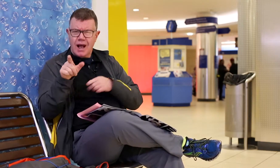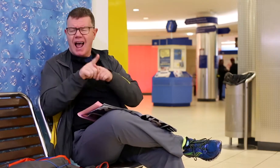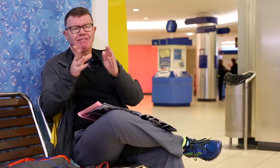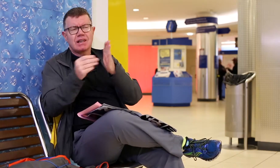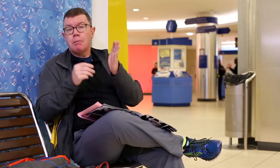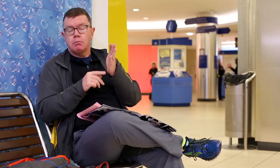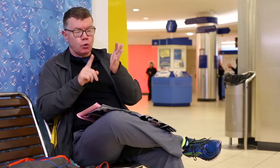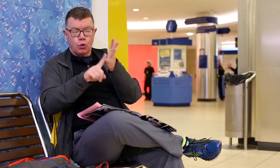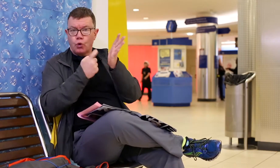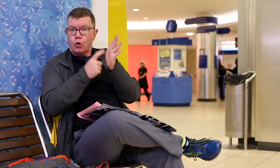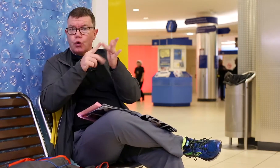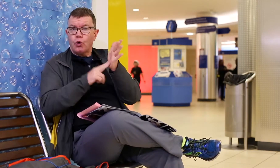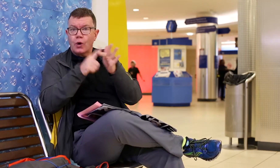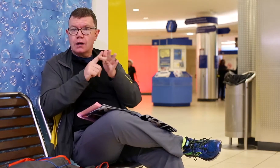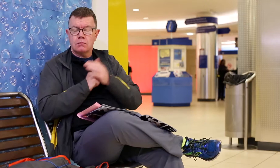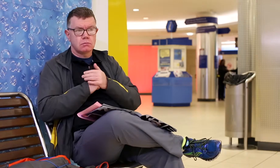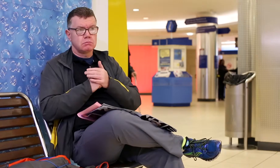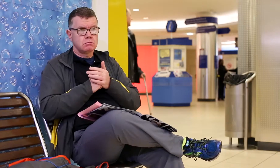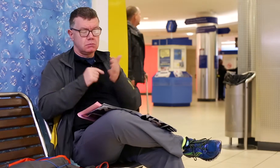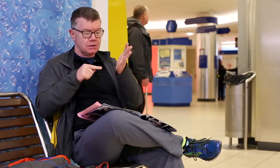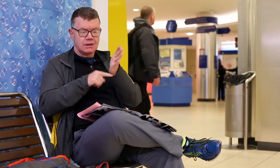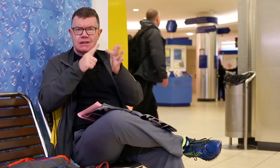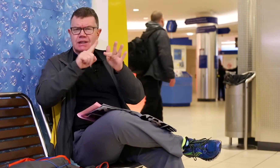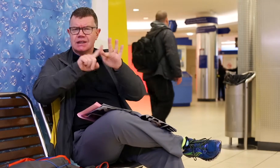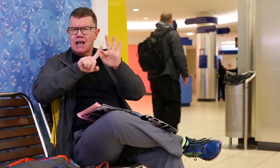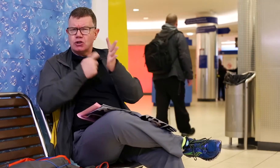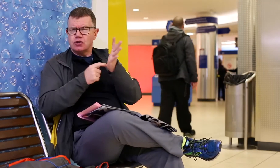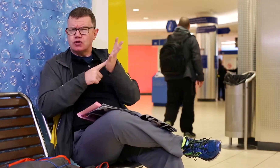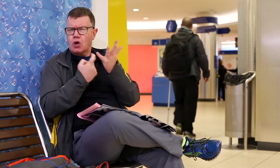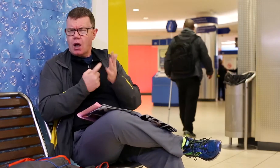words commonly used, such as urine or texture.